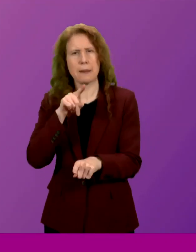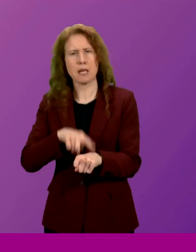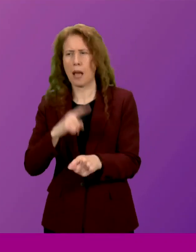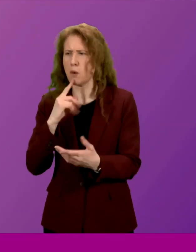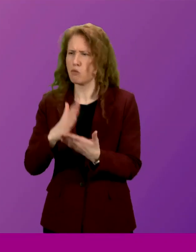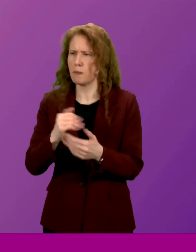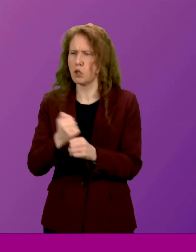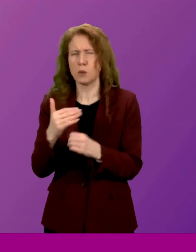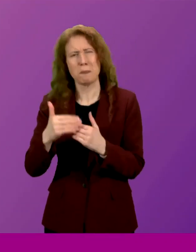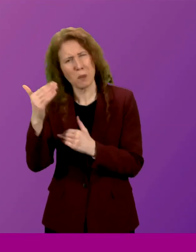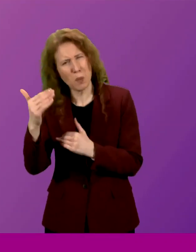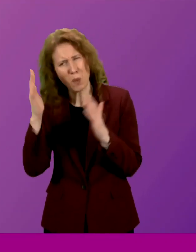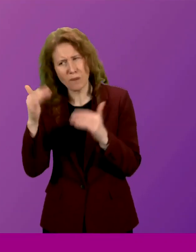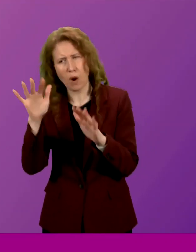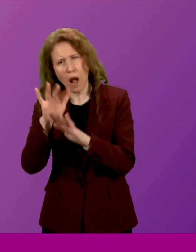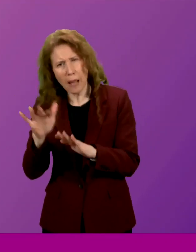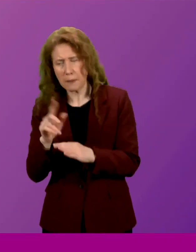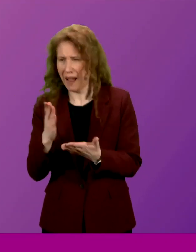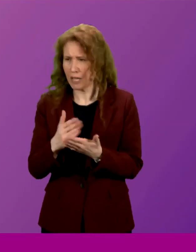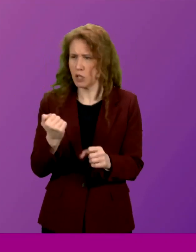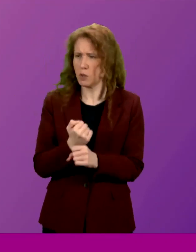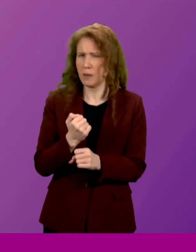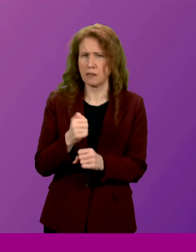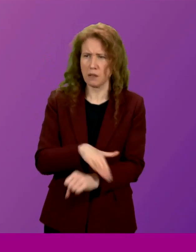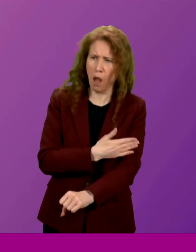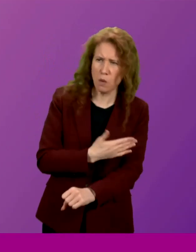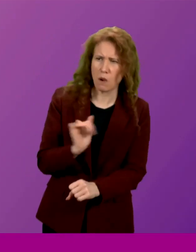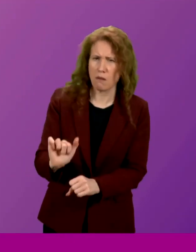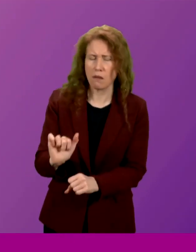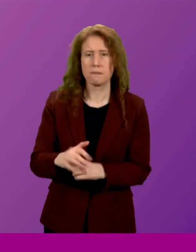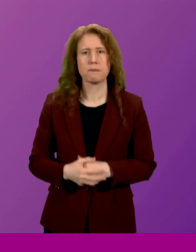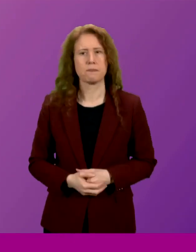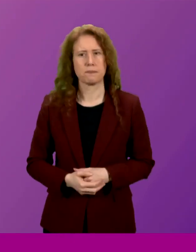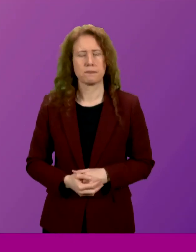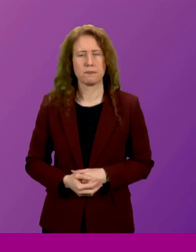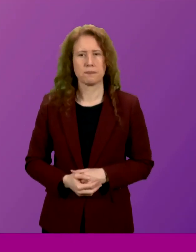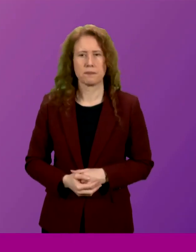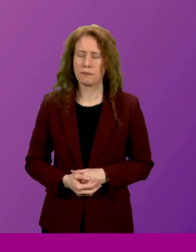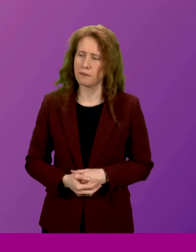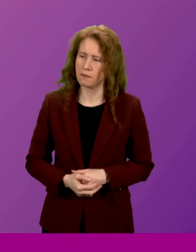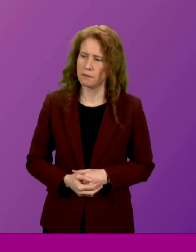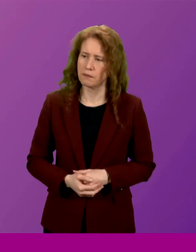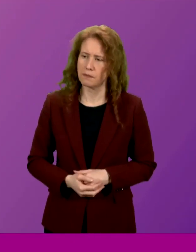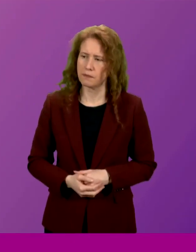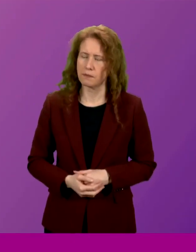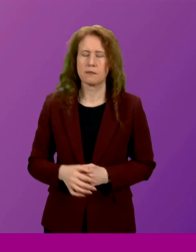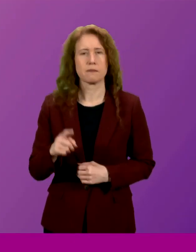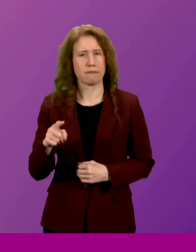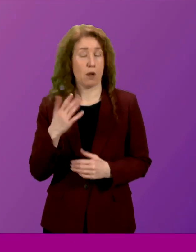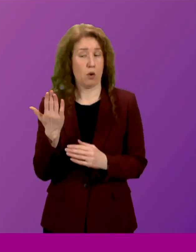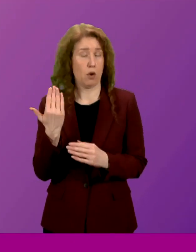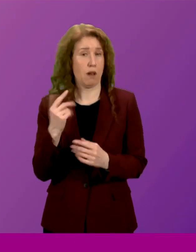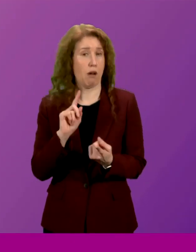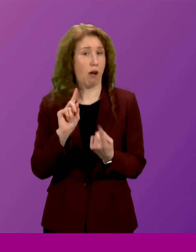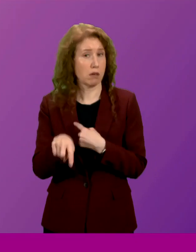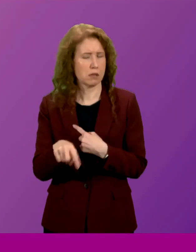to do more for climate and nature? Through the Chair, always. First Minister. So, as I set out in my earlier